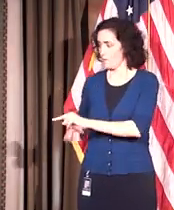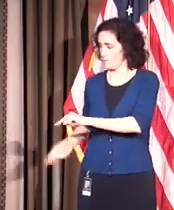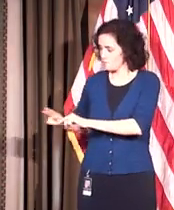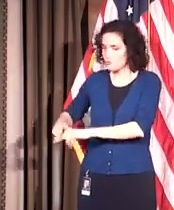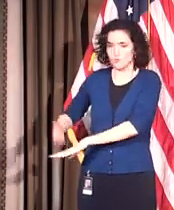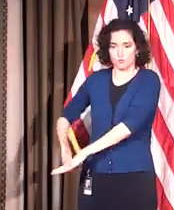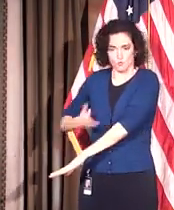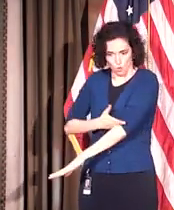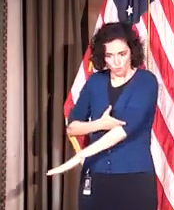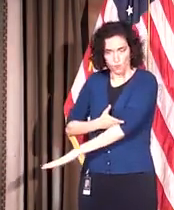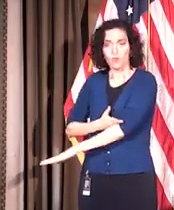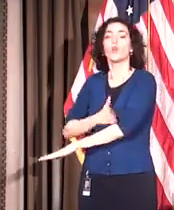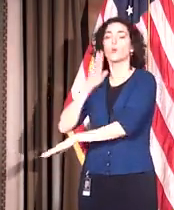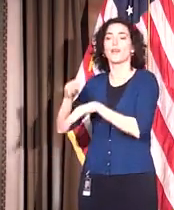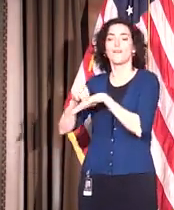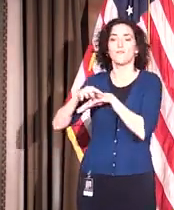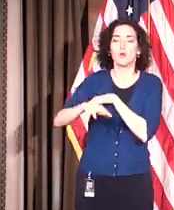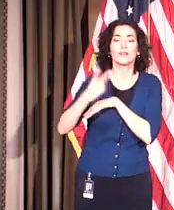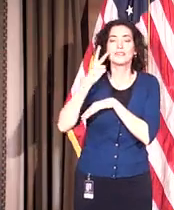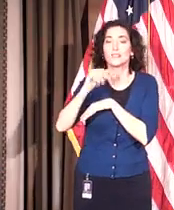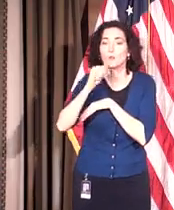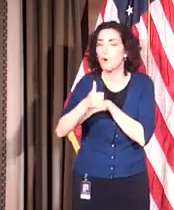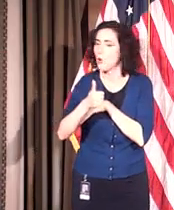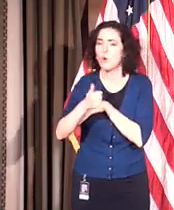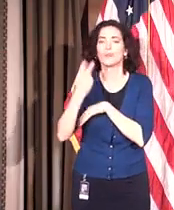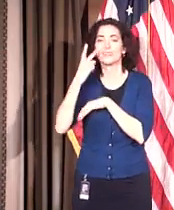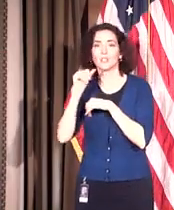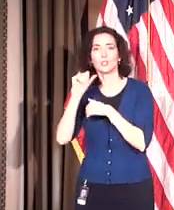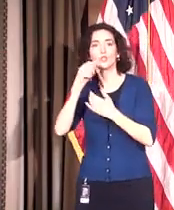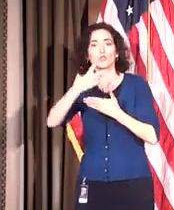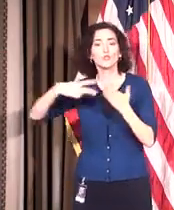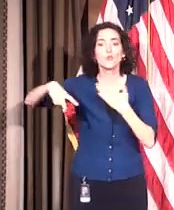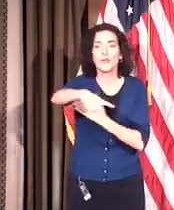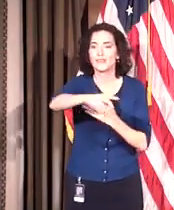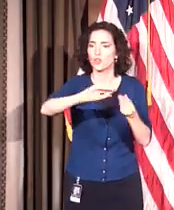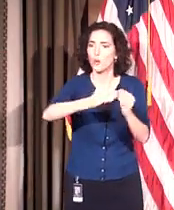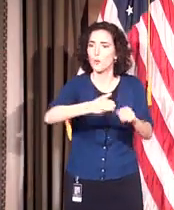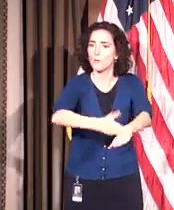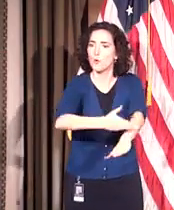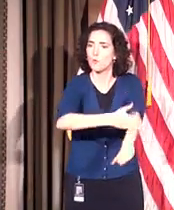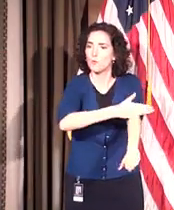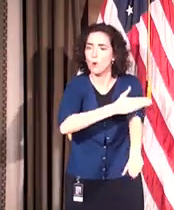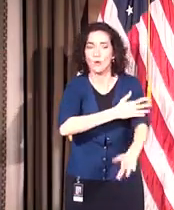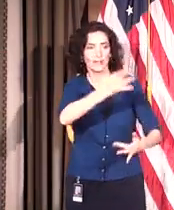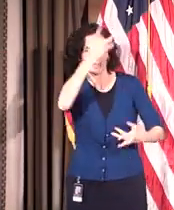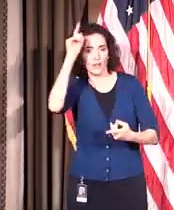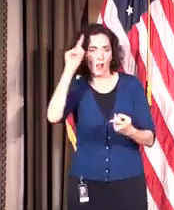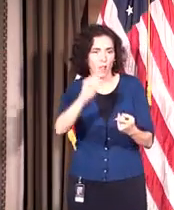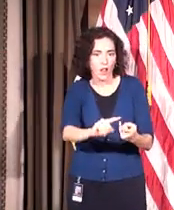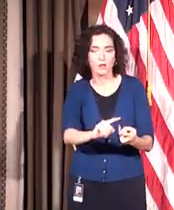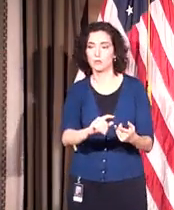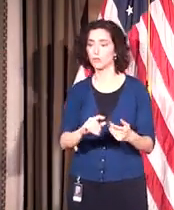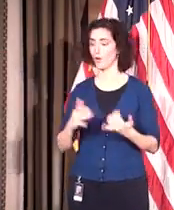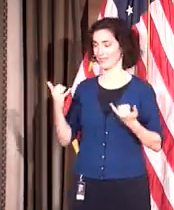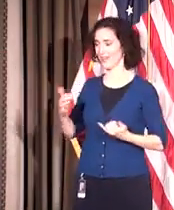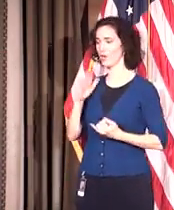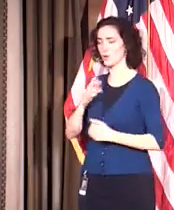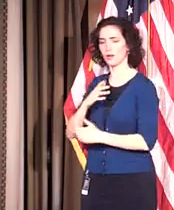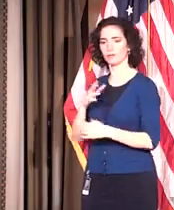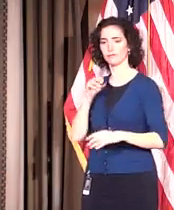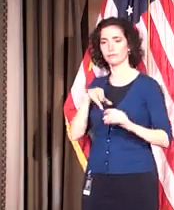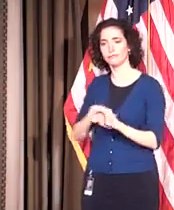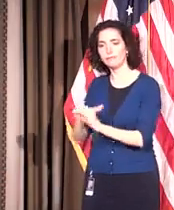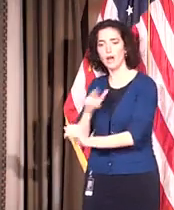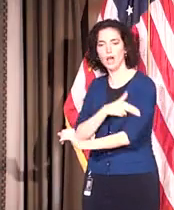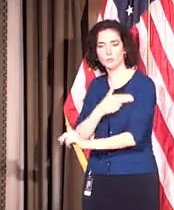shows up in the data. In the meantime, the cases continue to grow, the hospitalizations continue to grow, and unfortunately, we know the